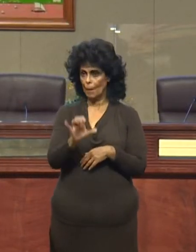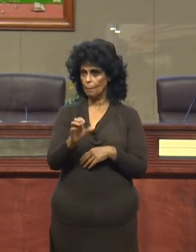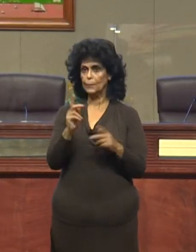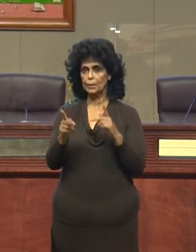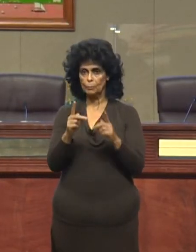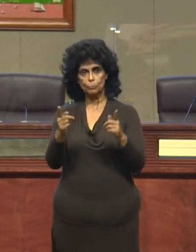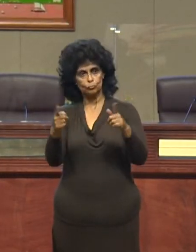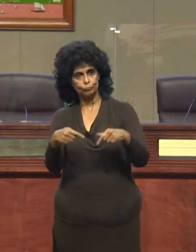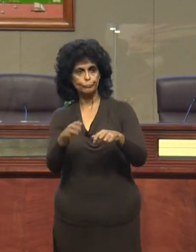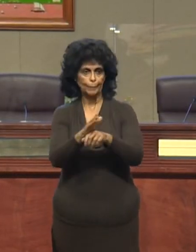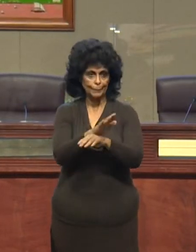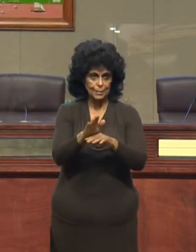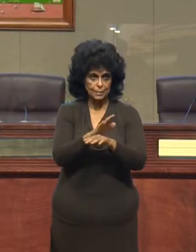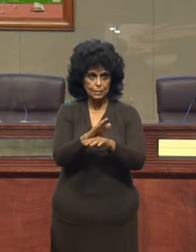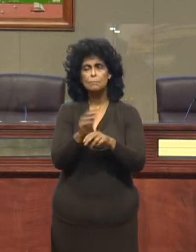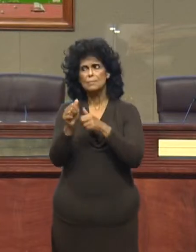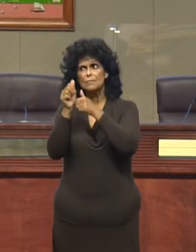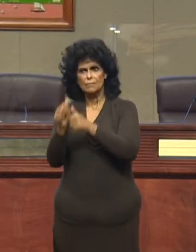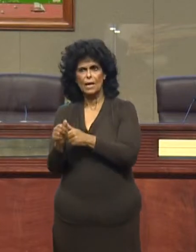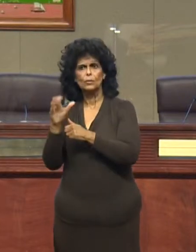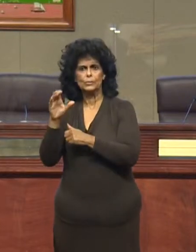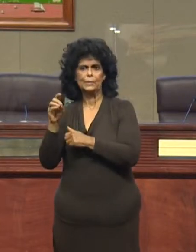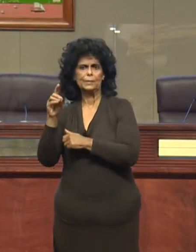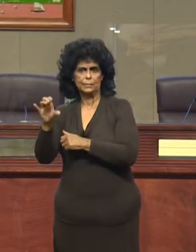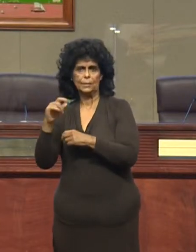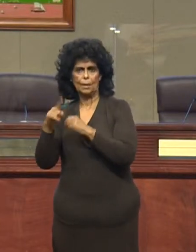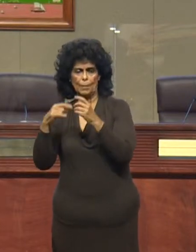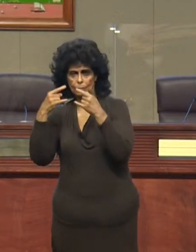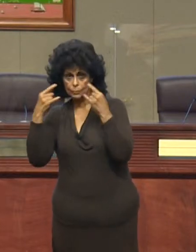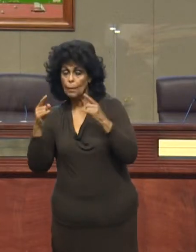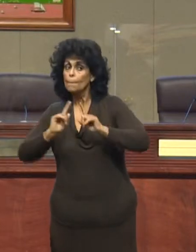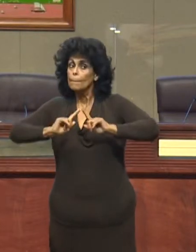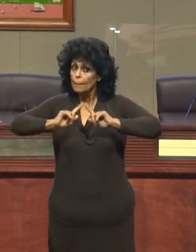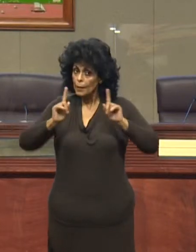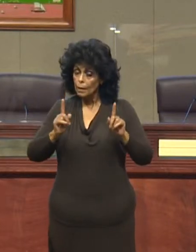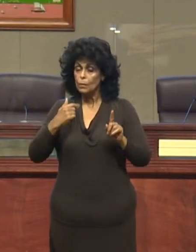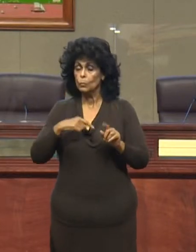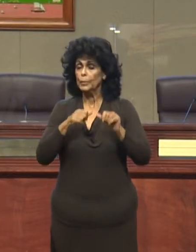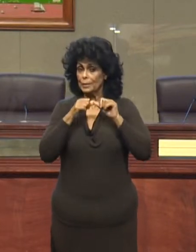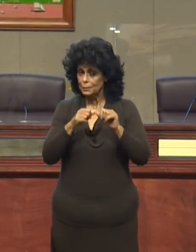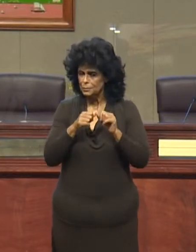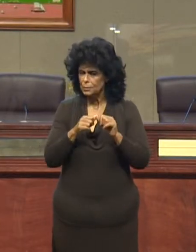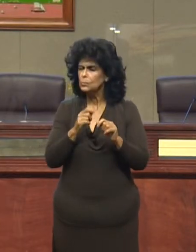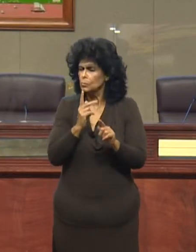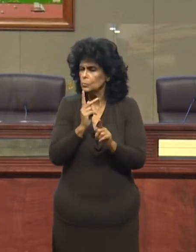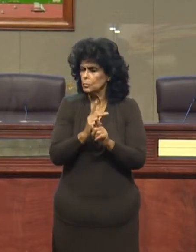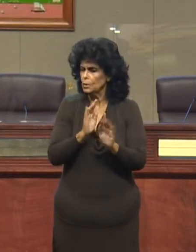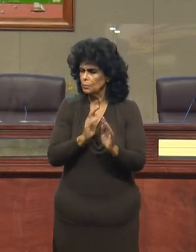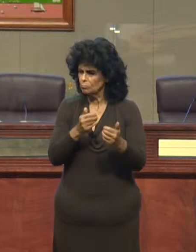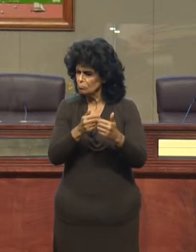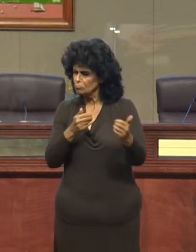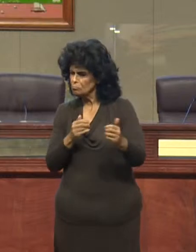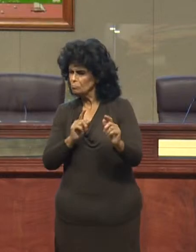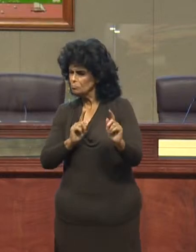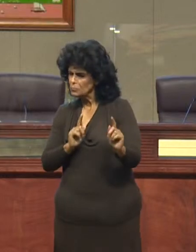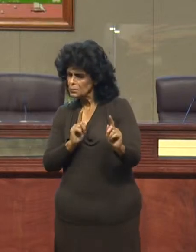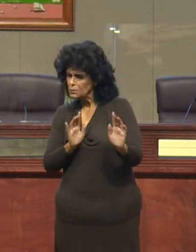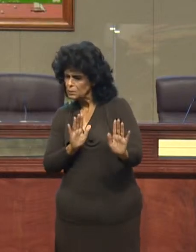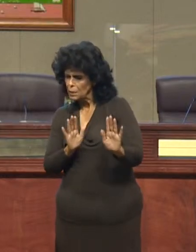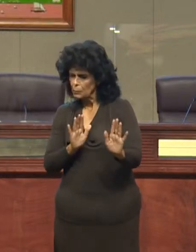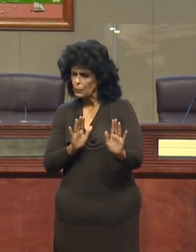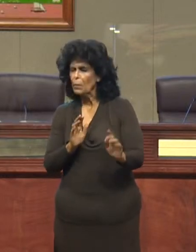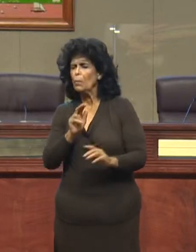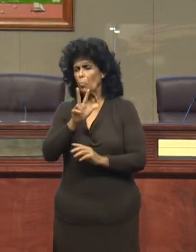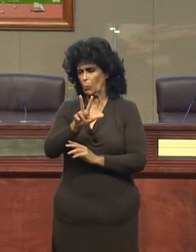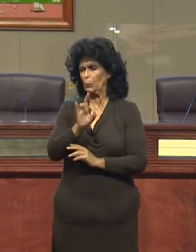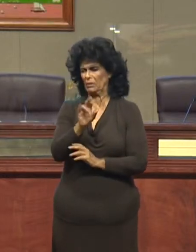facial coverings. However, we will continue to maintain social distancing of 3